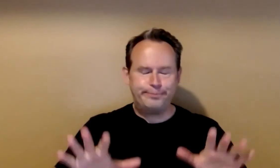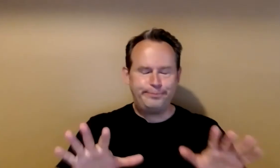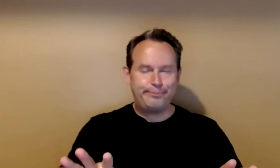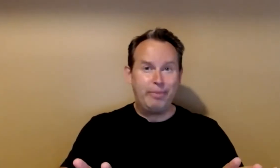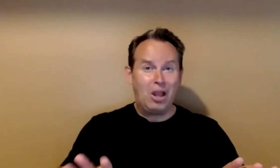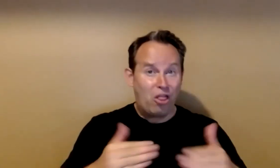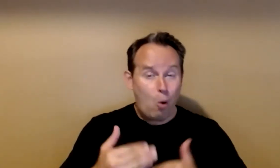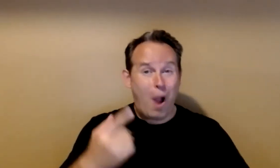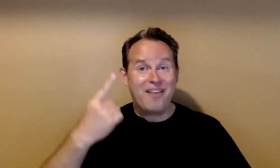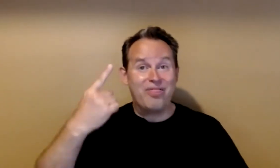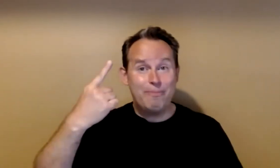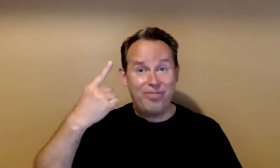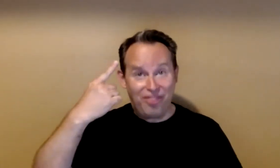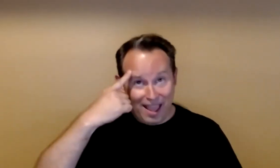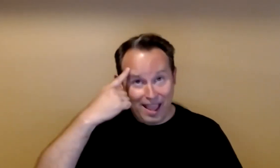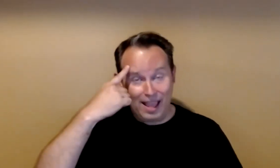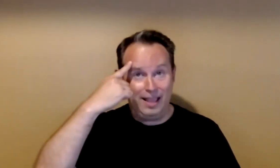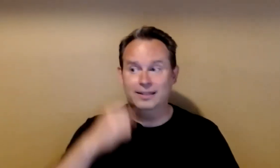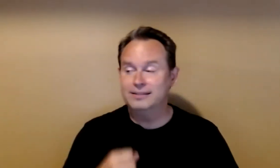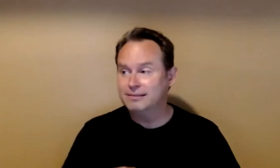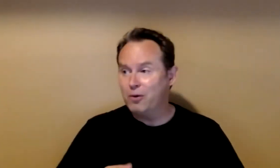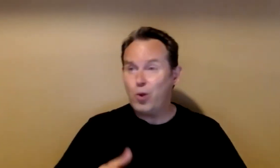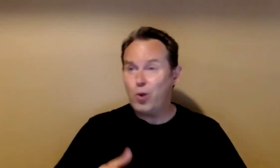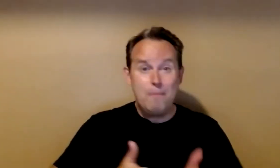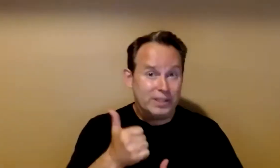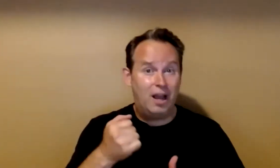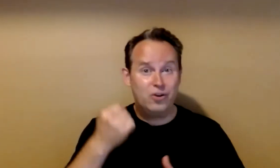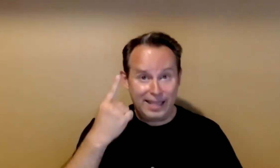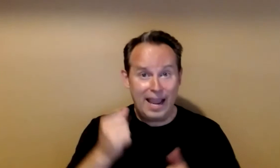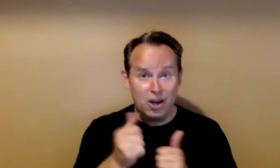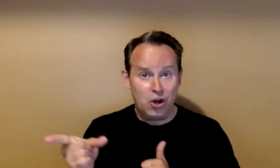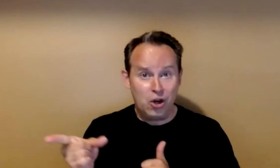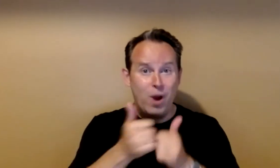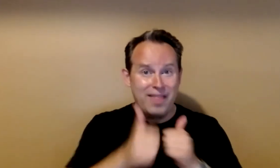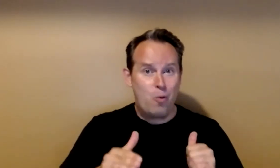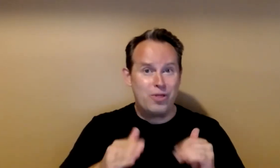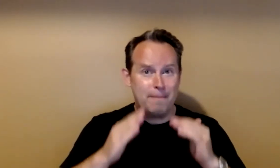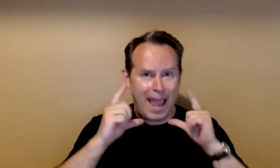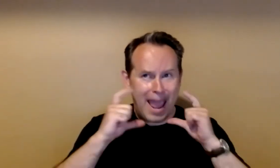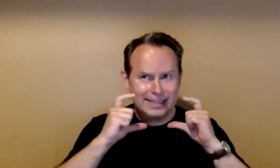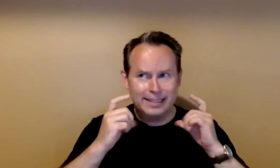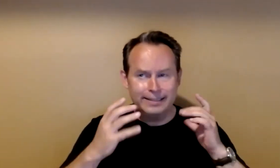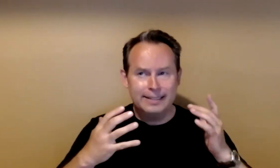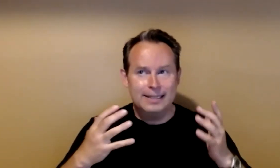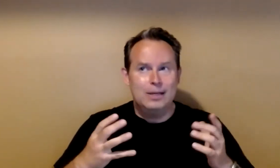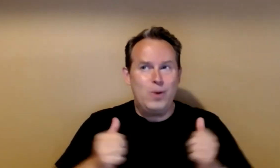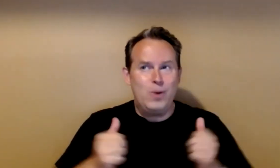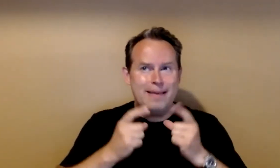her. Although I mostly understood her with the mask, it wasn't really the same without